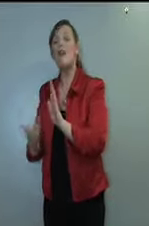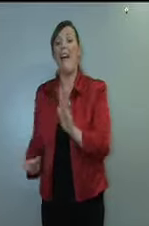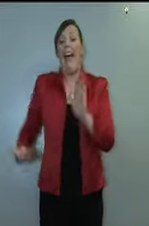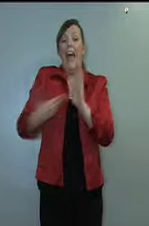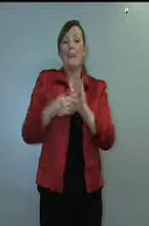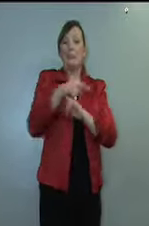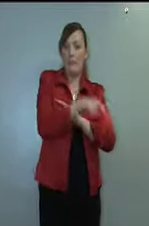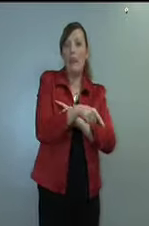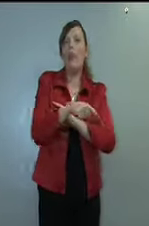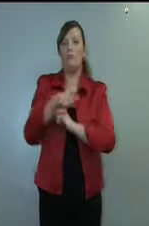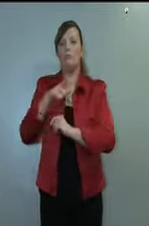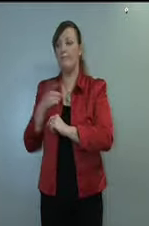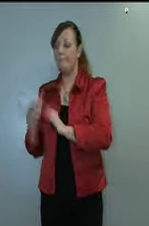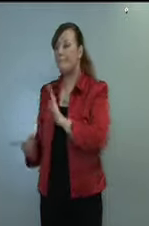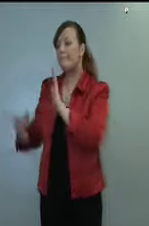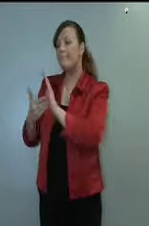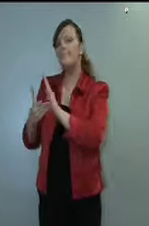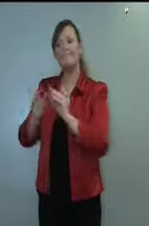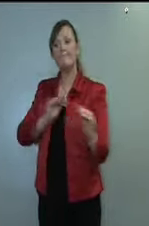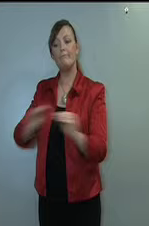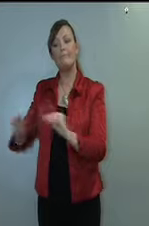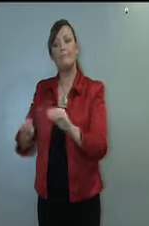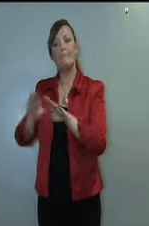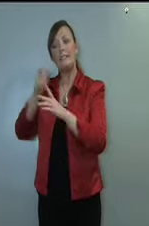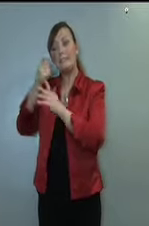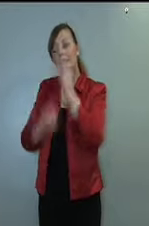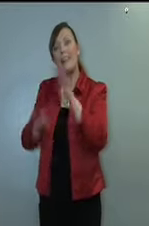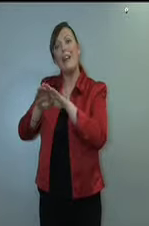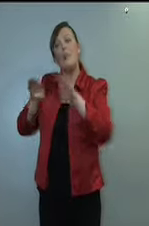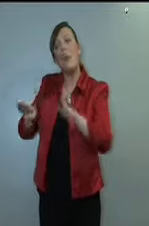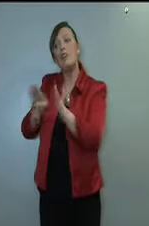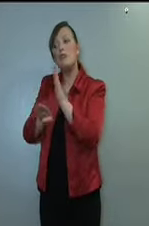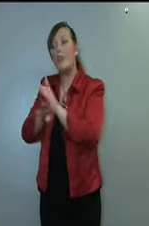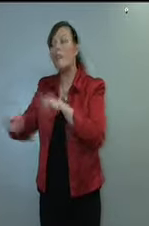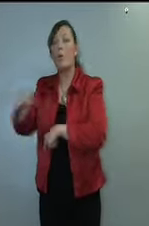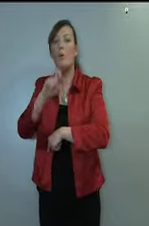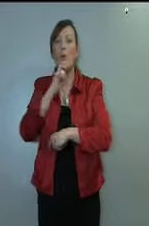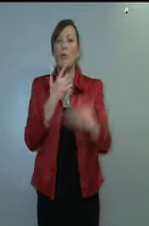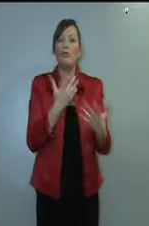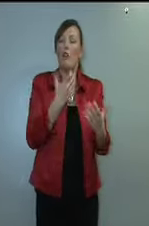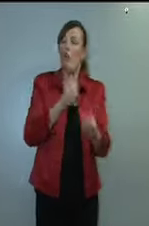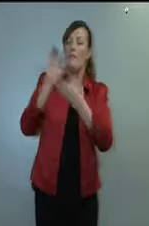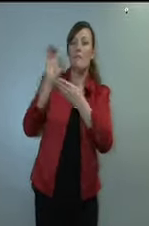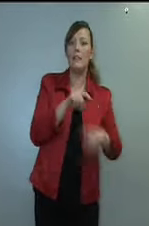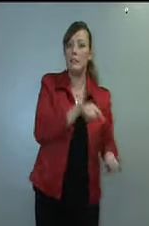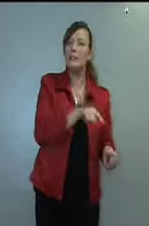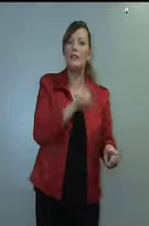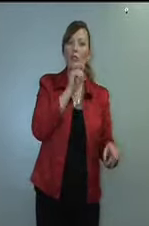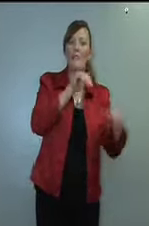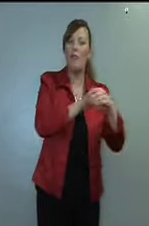Reflections on Access was devised in addition to this to offer disability equality training and action planning to those